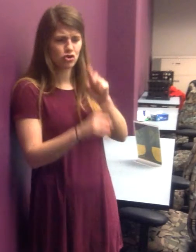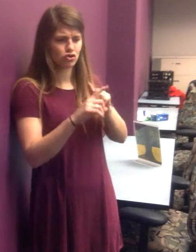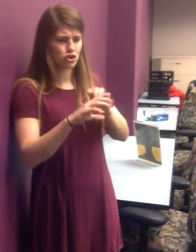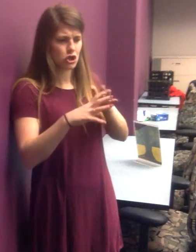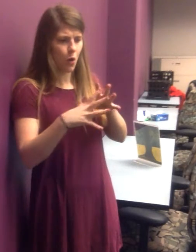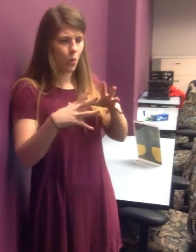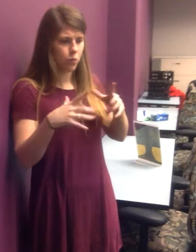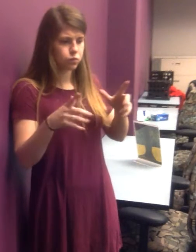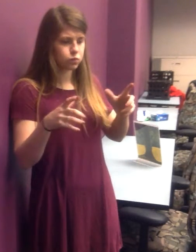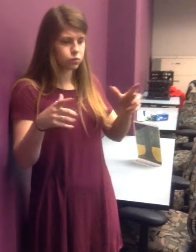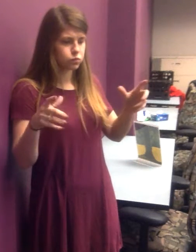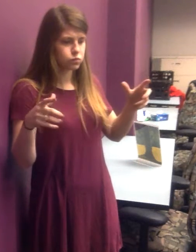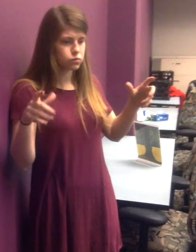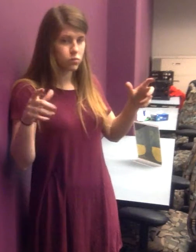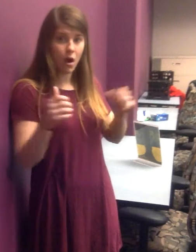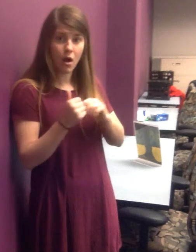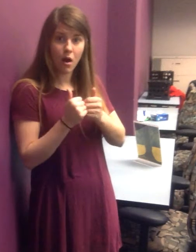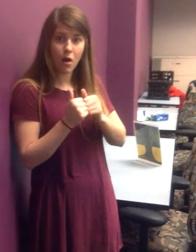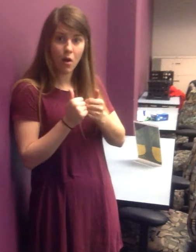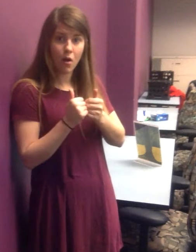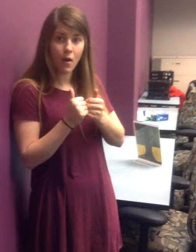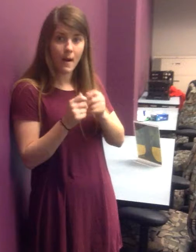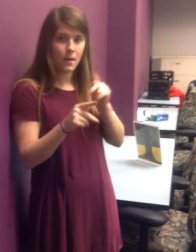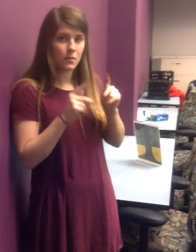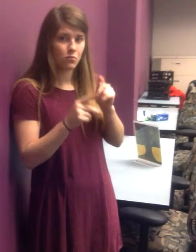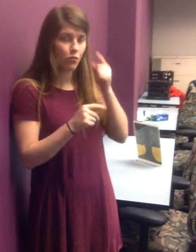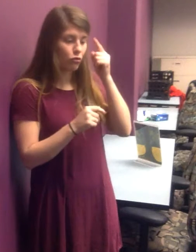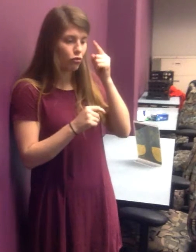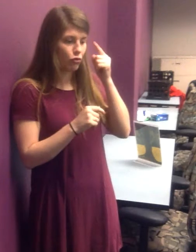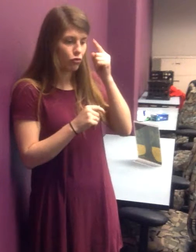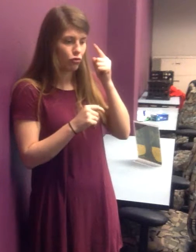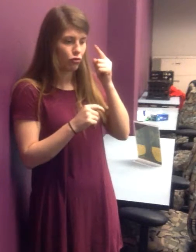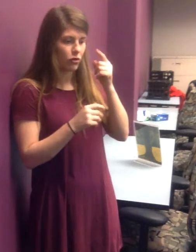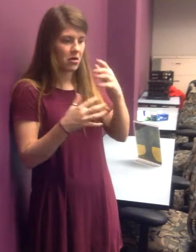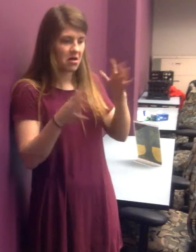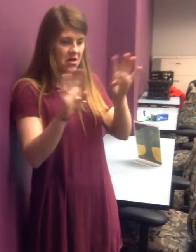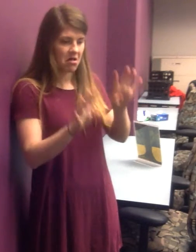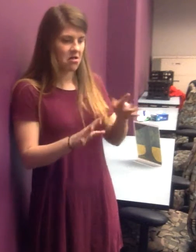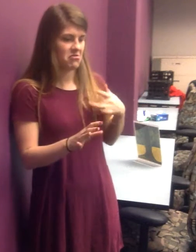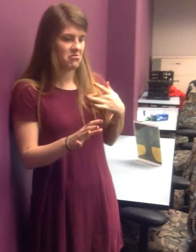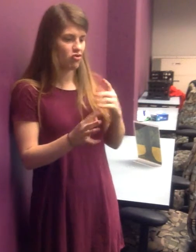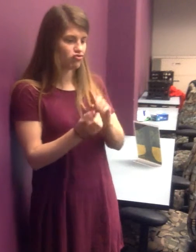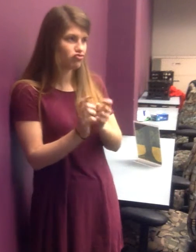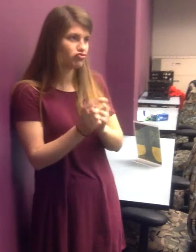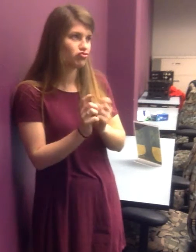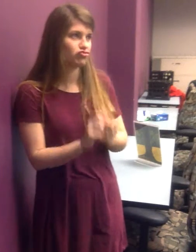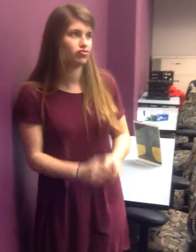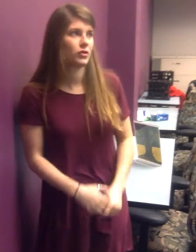change to defend American freedom is a perfect fit. We felt that if you concede the science is settled and there's